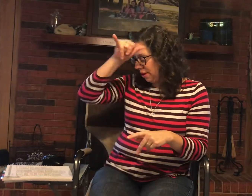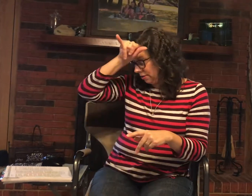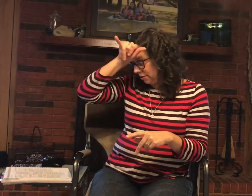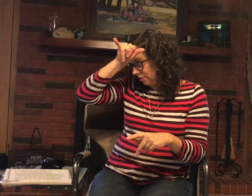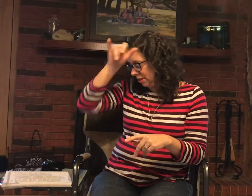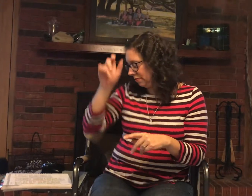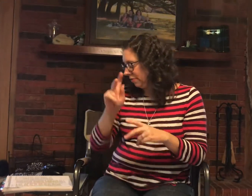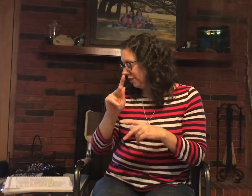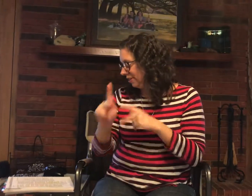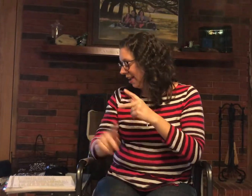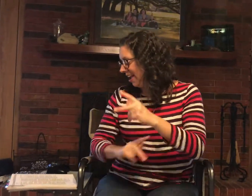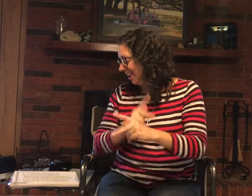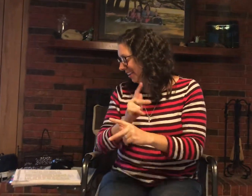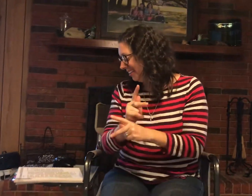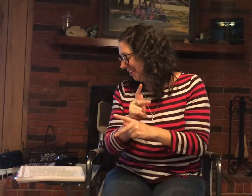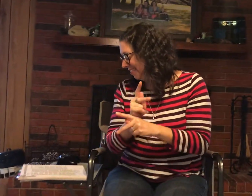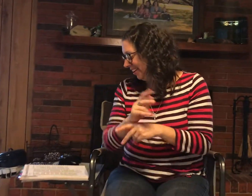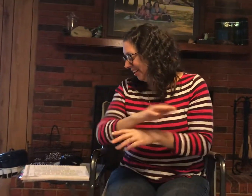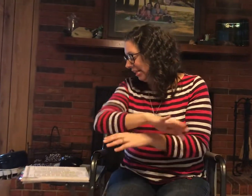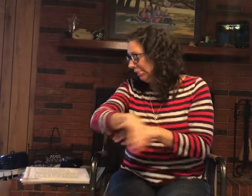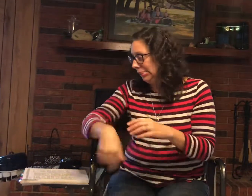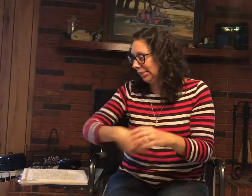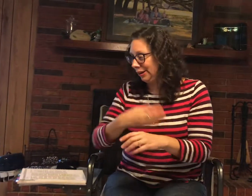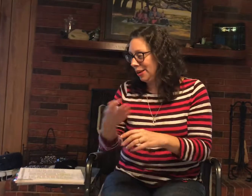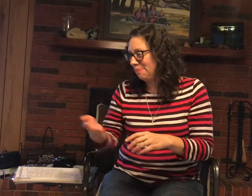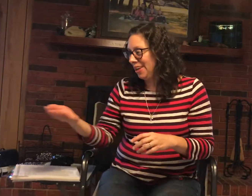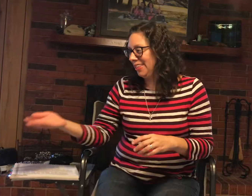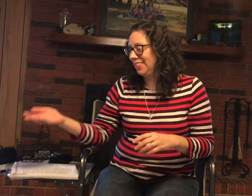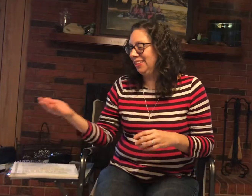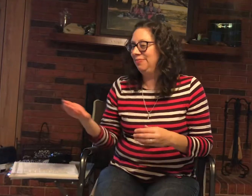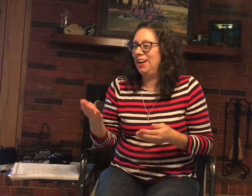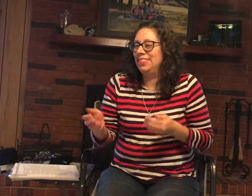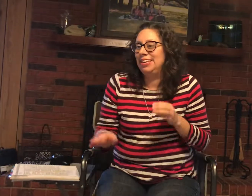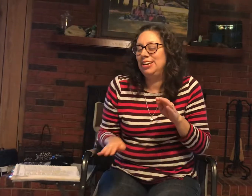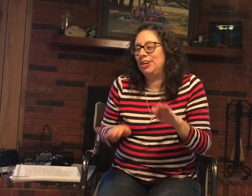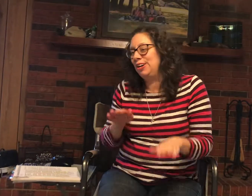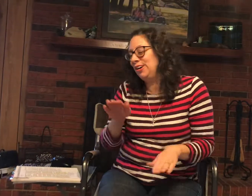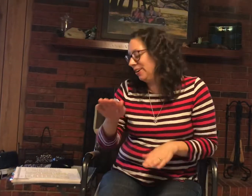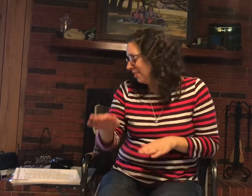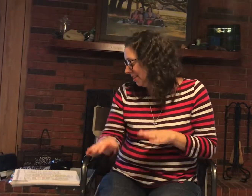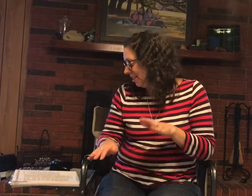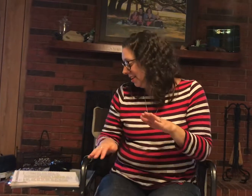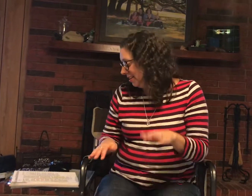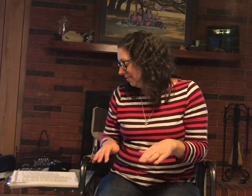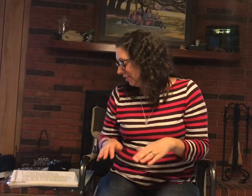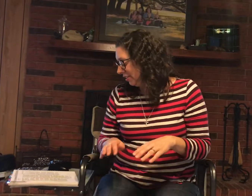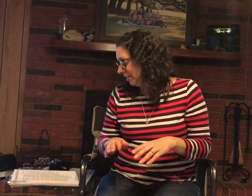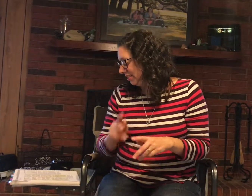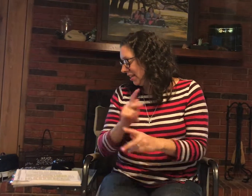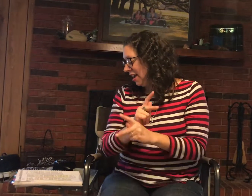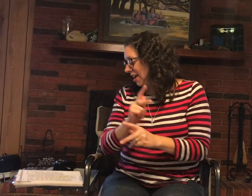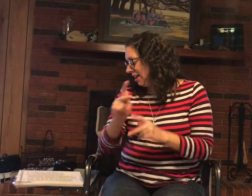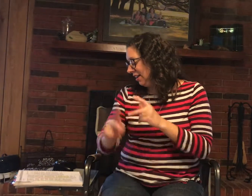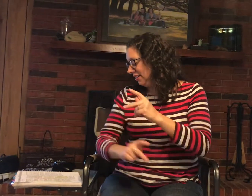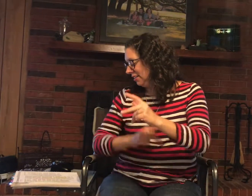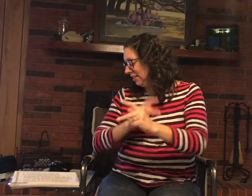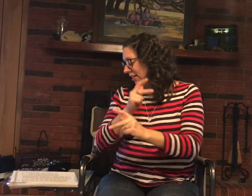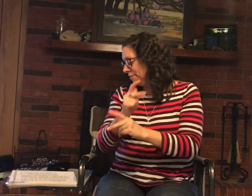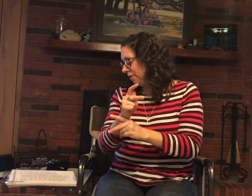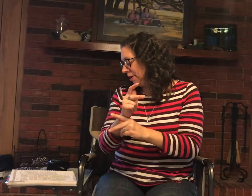cattle after their kind, and everything that creepeth upon the earth after his kind. And God